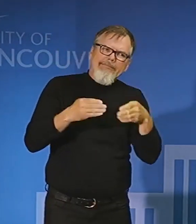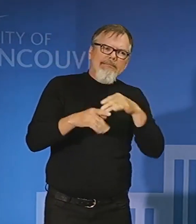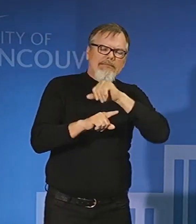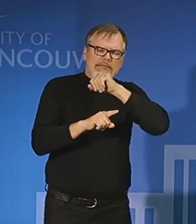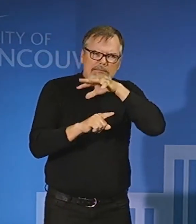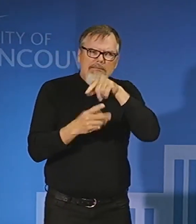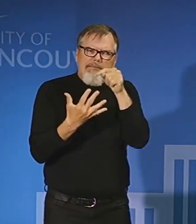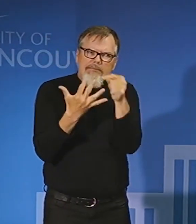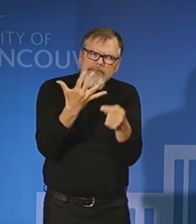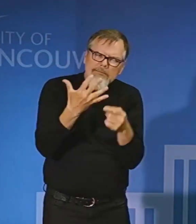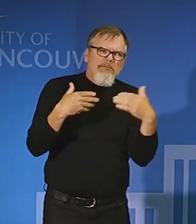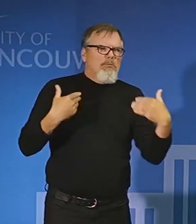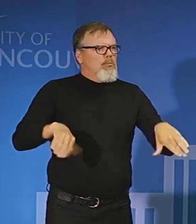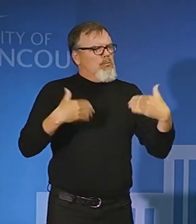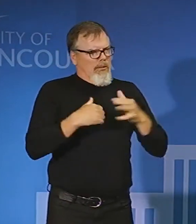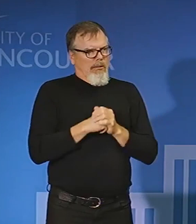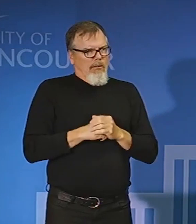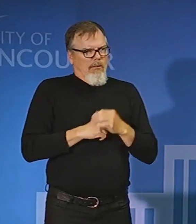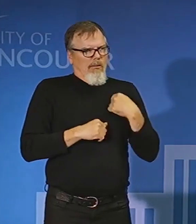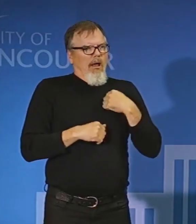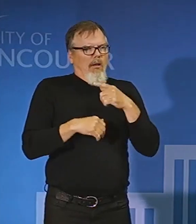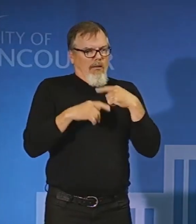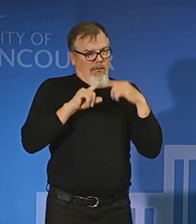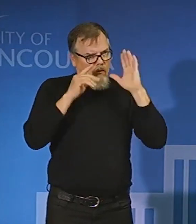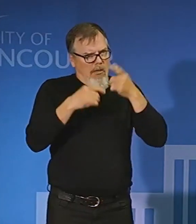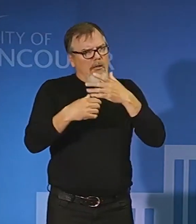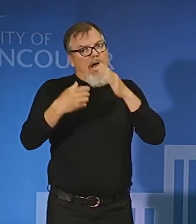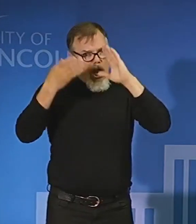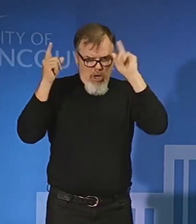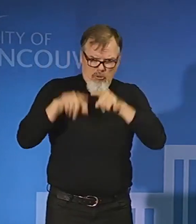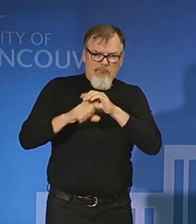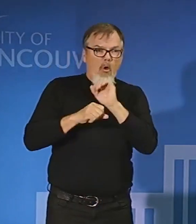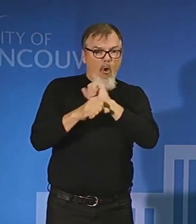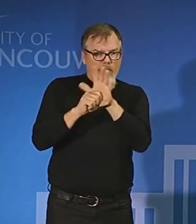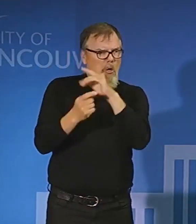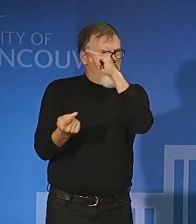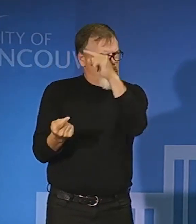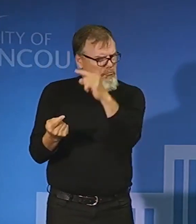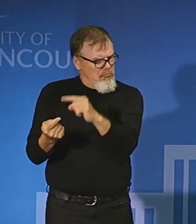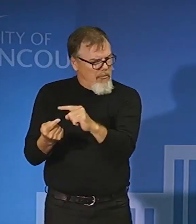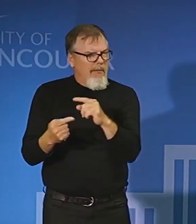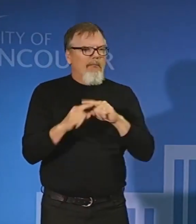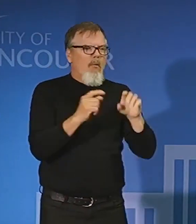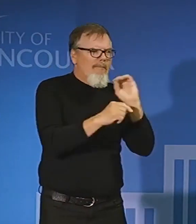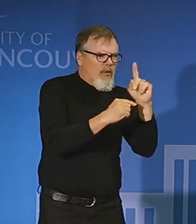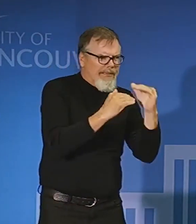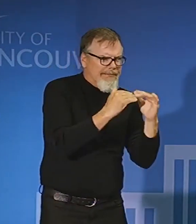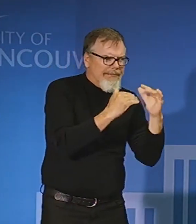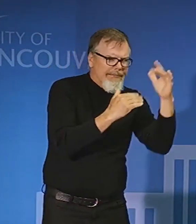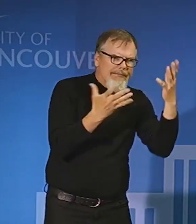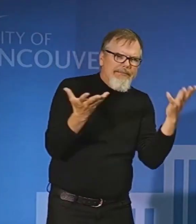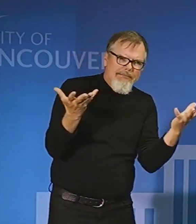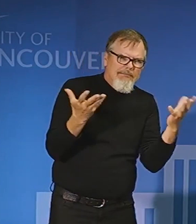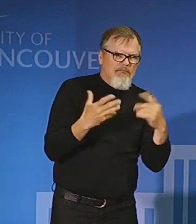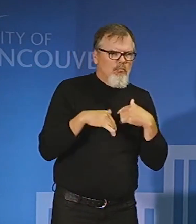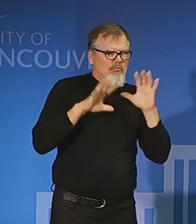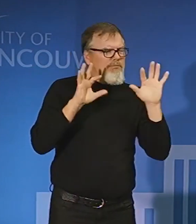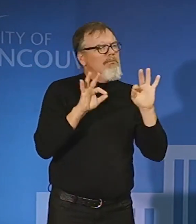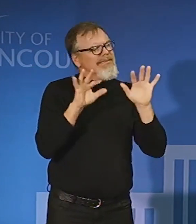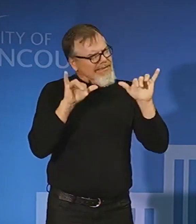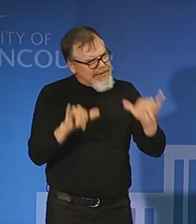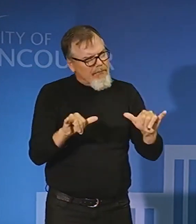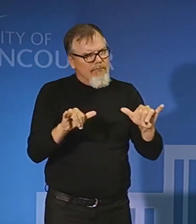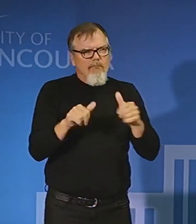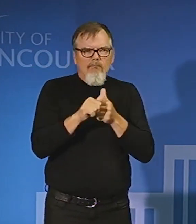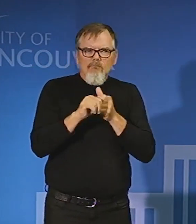did drop at the beginning of the COVID outbreak, and they have not gone back up to their pre-COVID levels yet. So we encourage everyone, don't